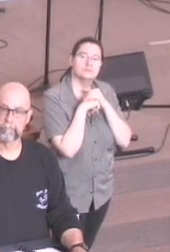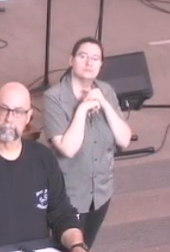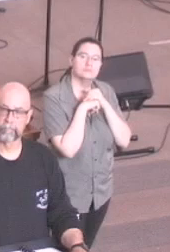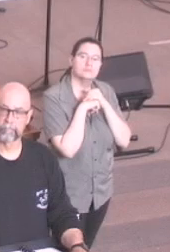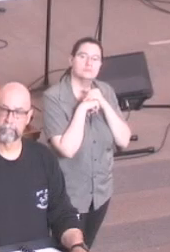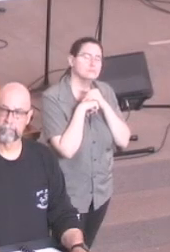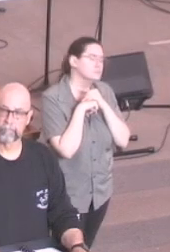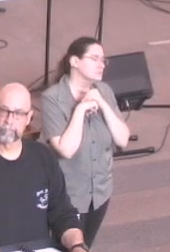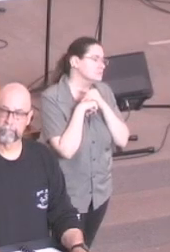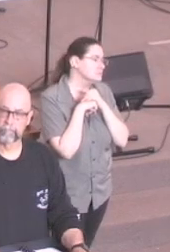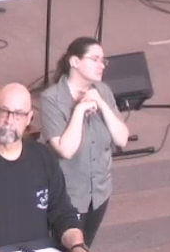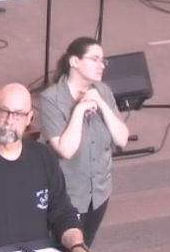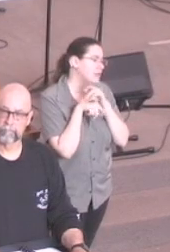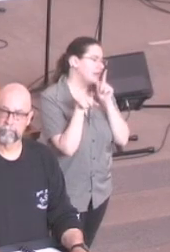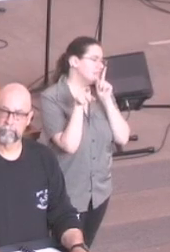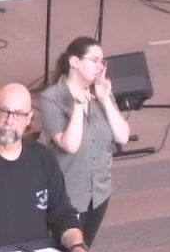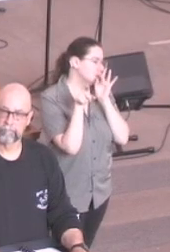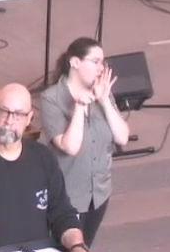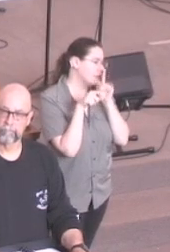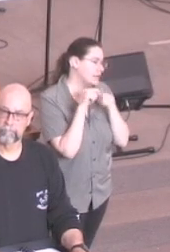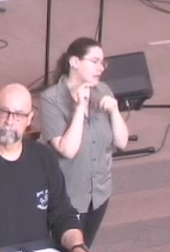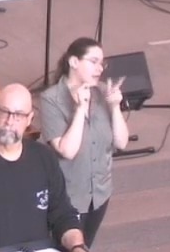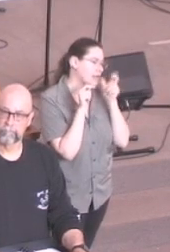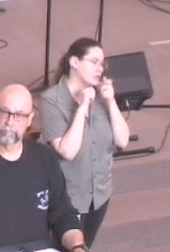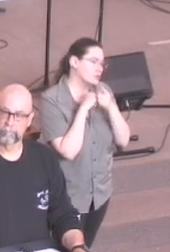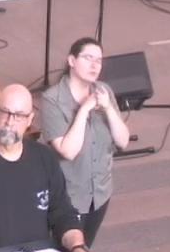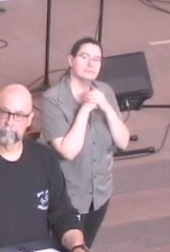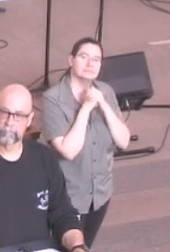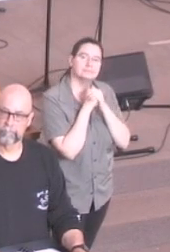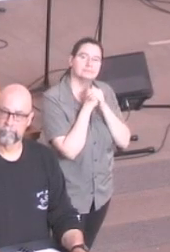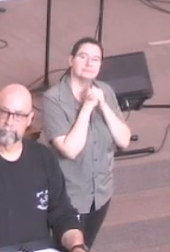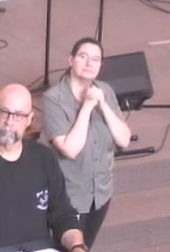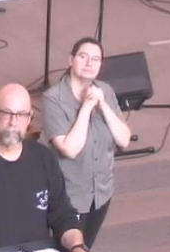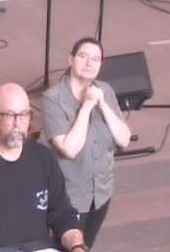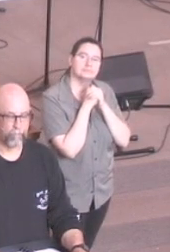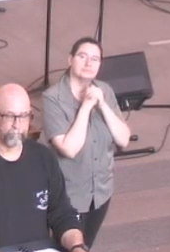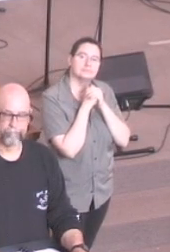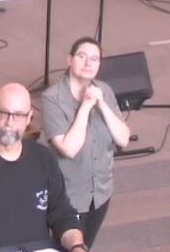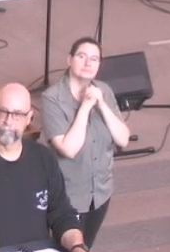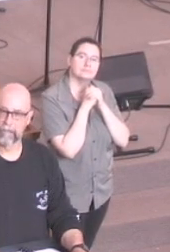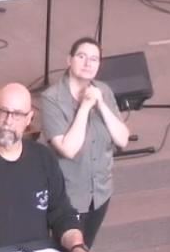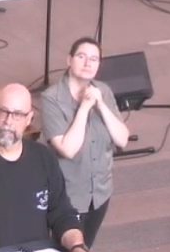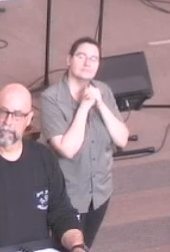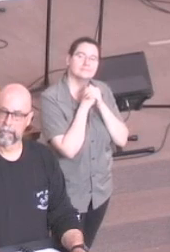And it's going to be a good one. We've never had a bad one. No.